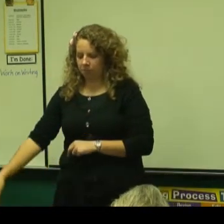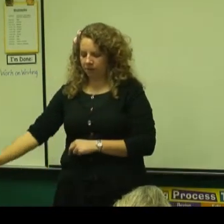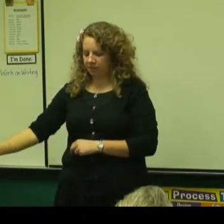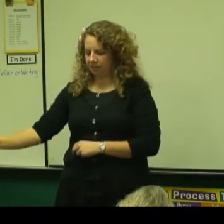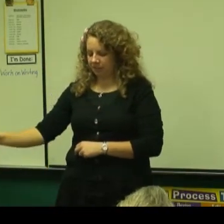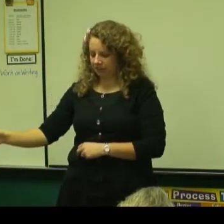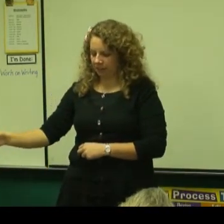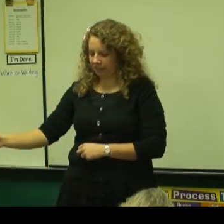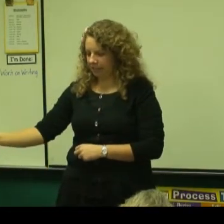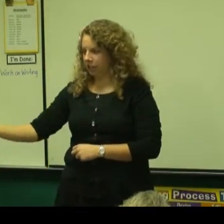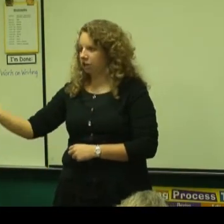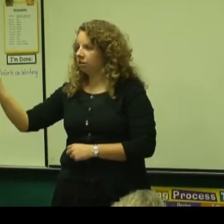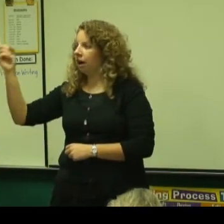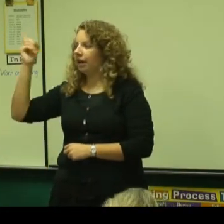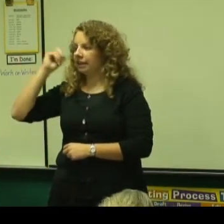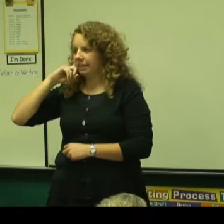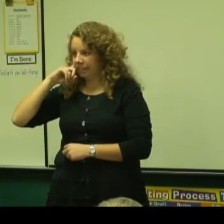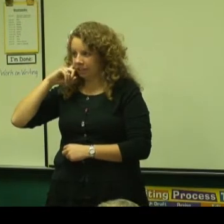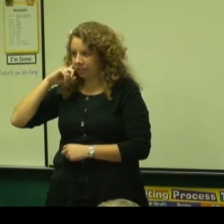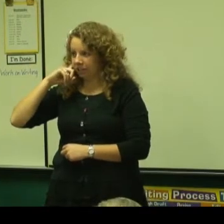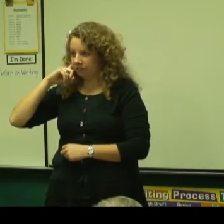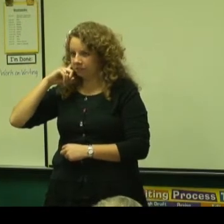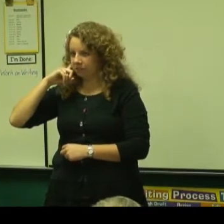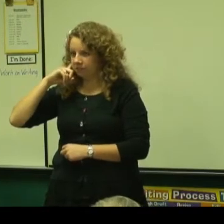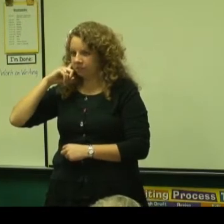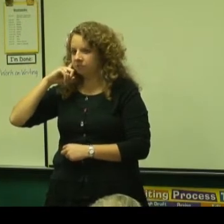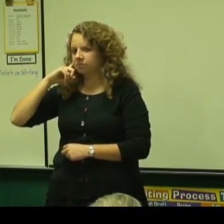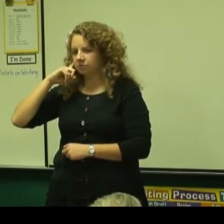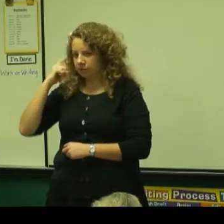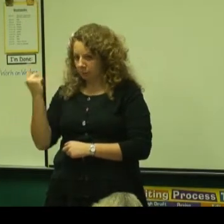But if it's like hear, I hear something.